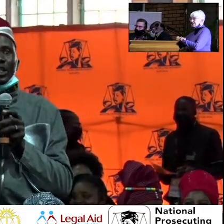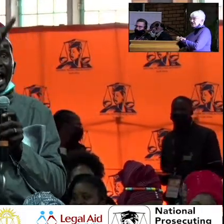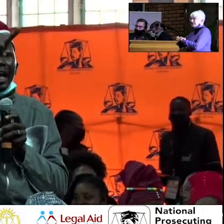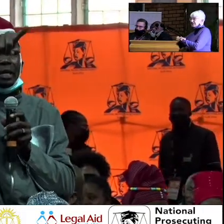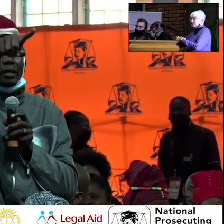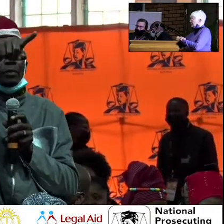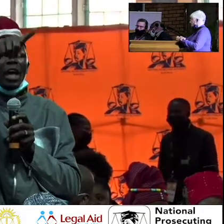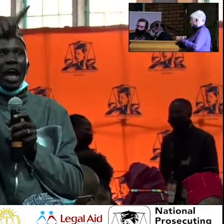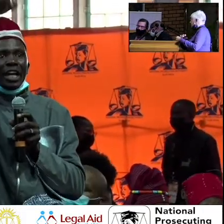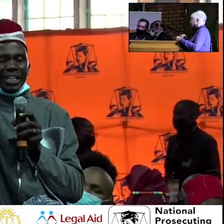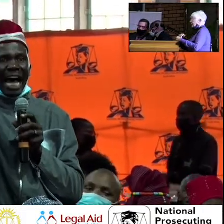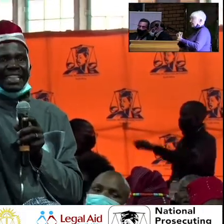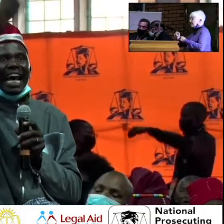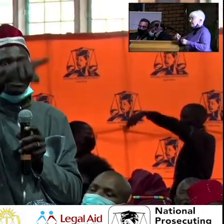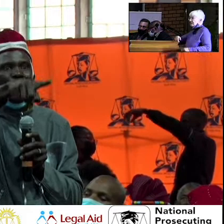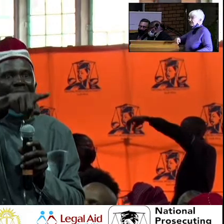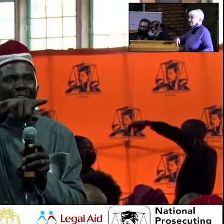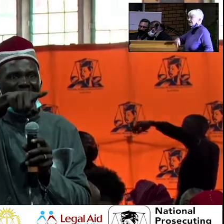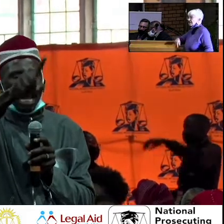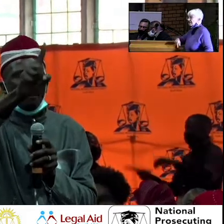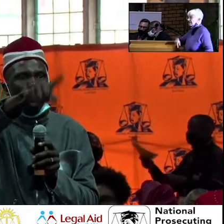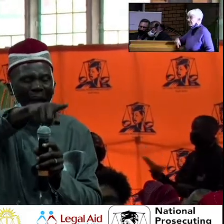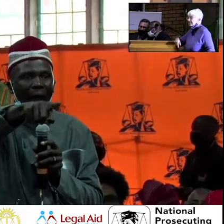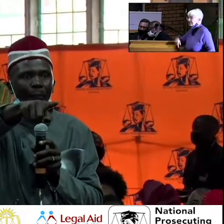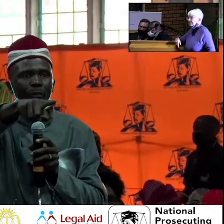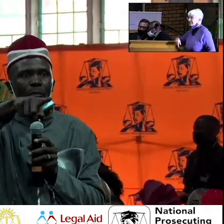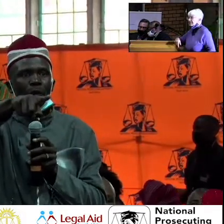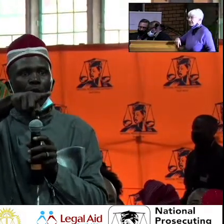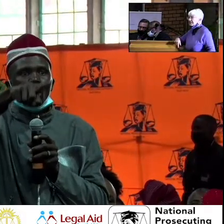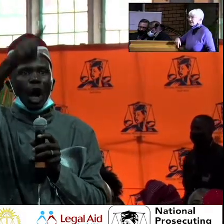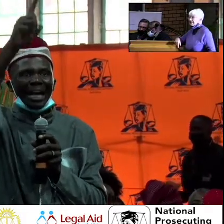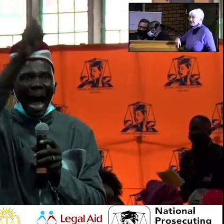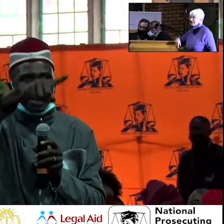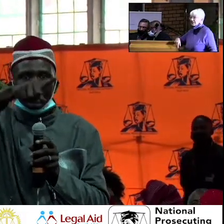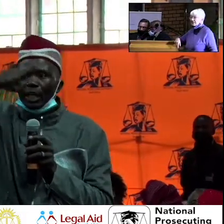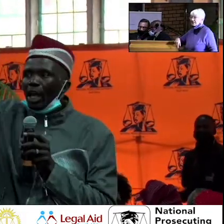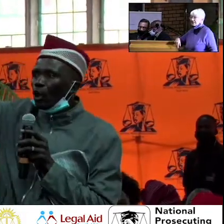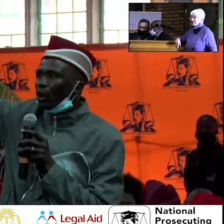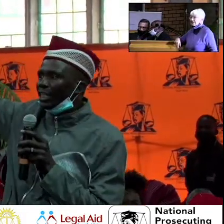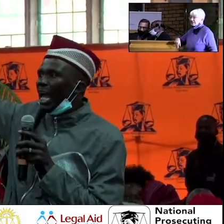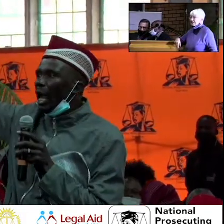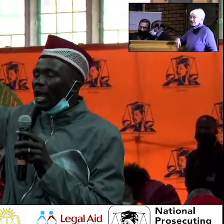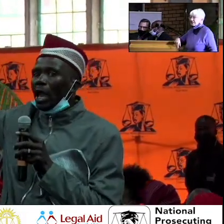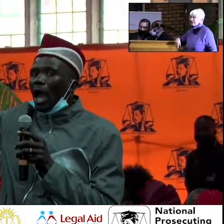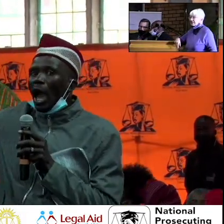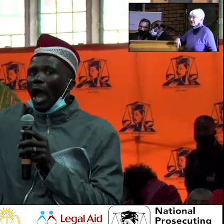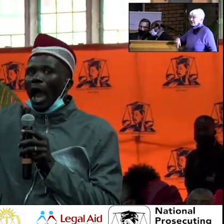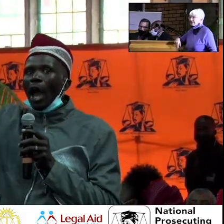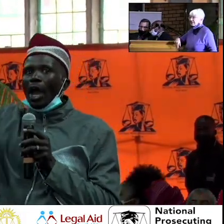You see? Justice Minister Lamula, Ronald, you see?